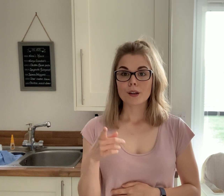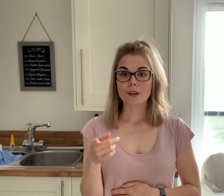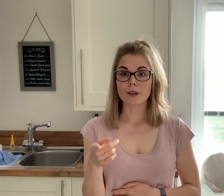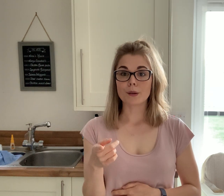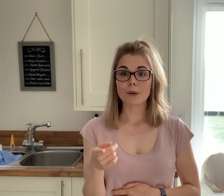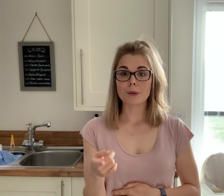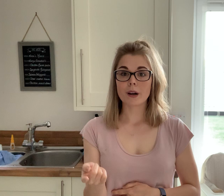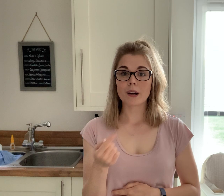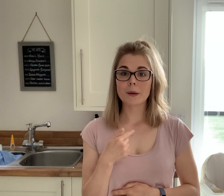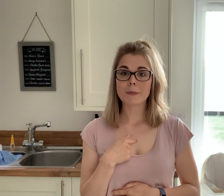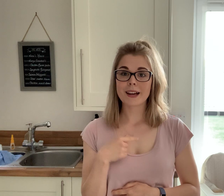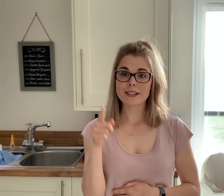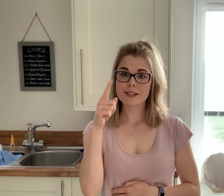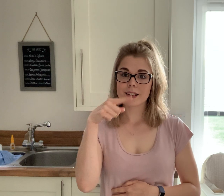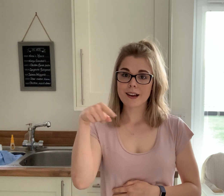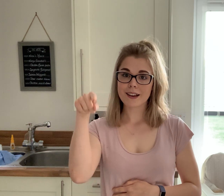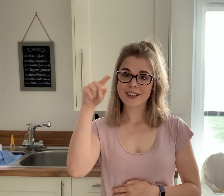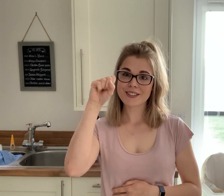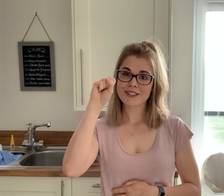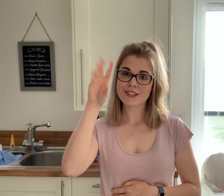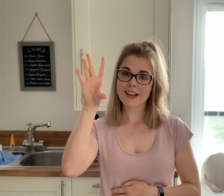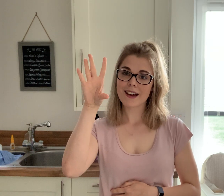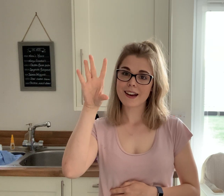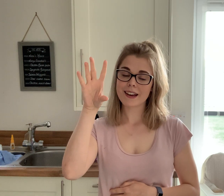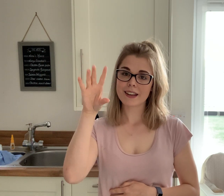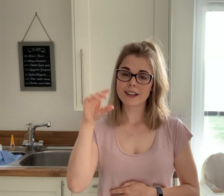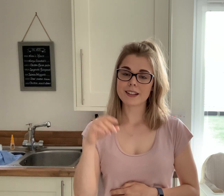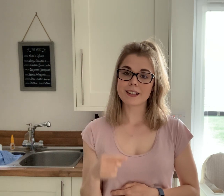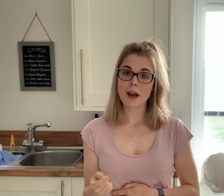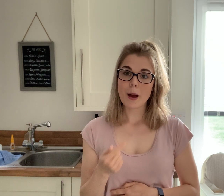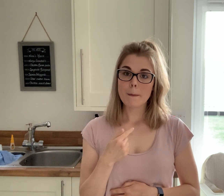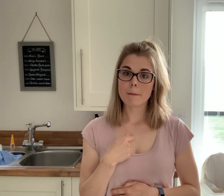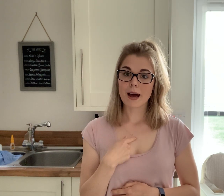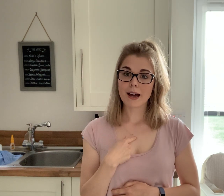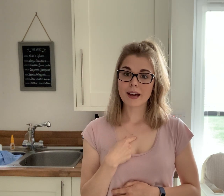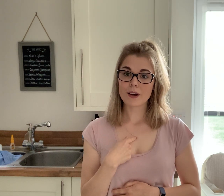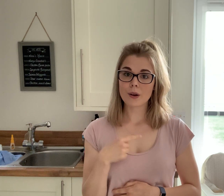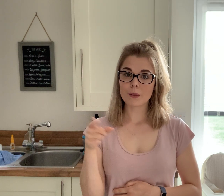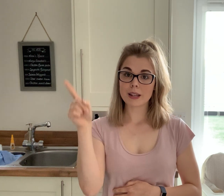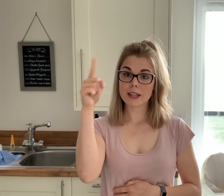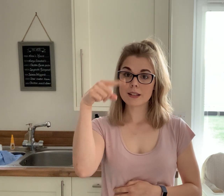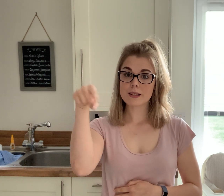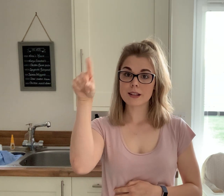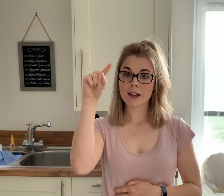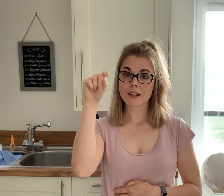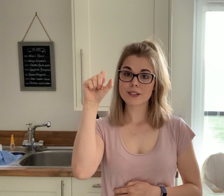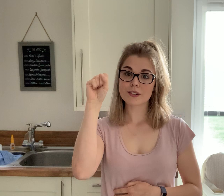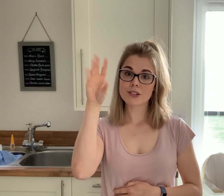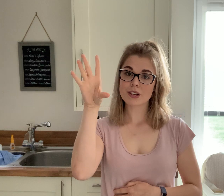You are my sunshine, my only sunshine.